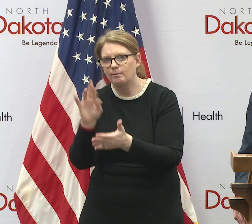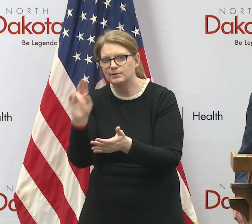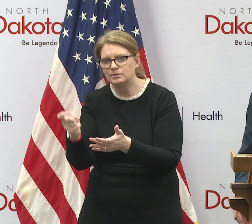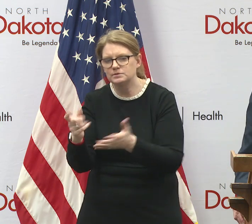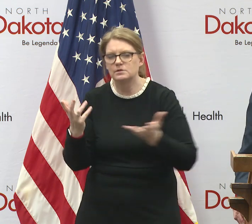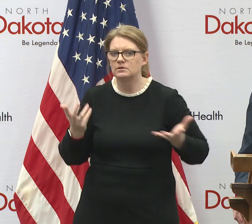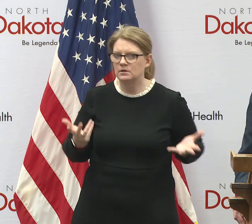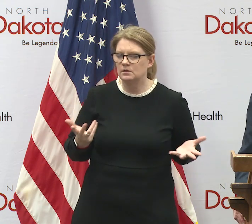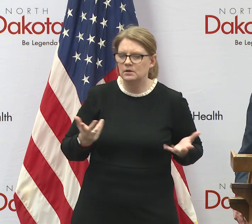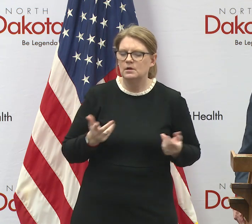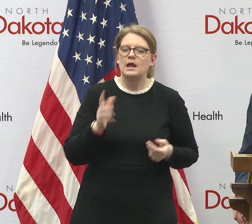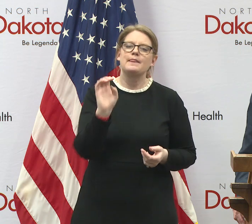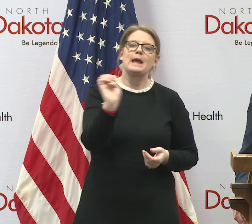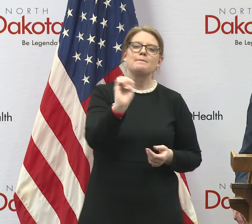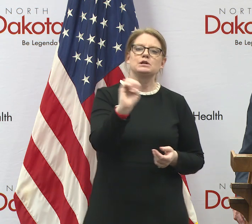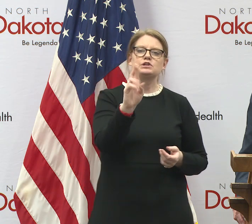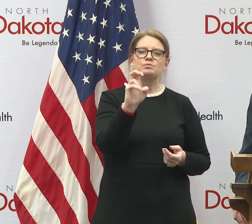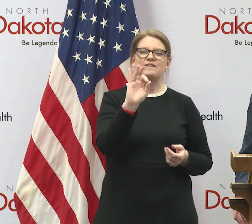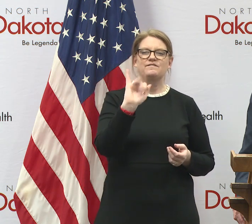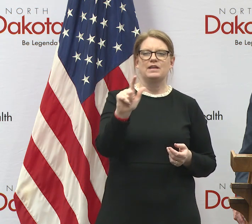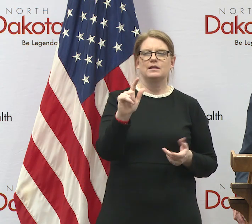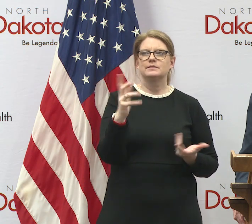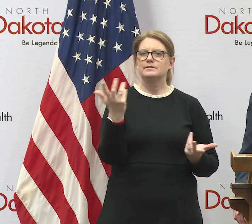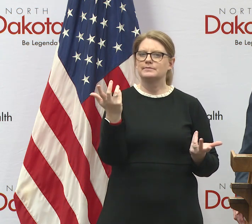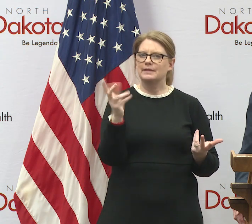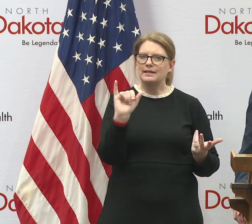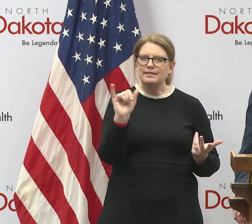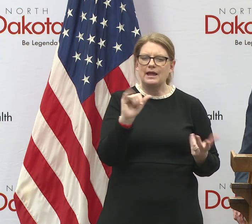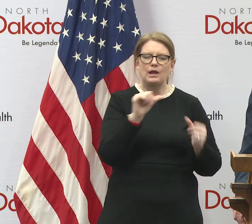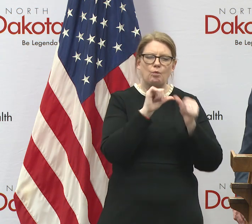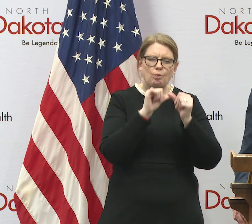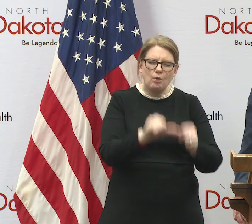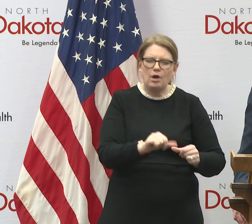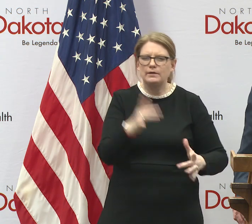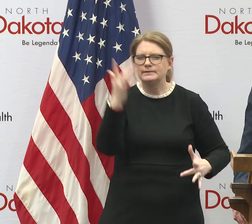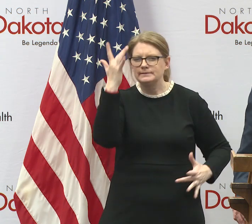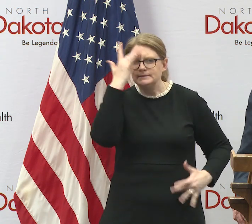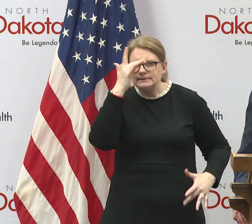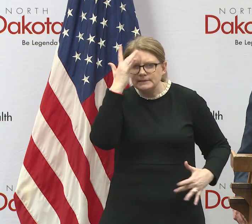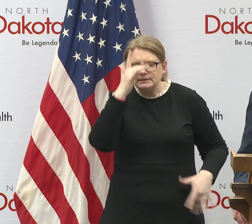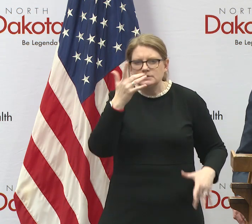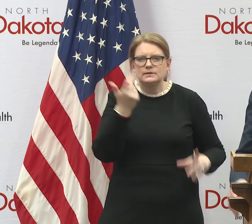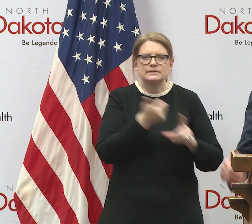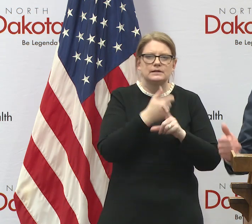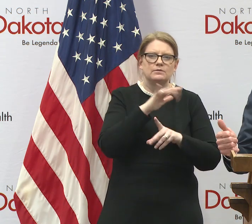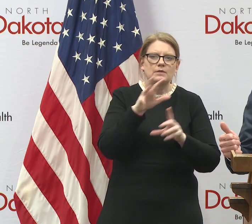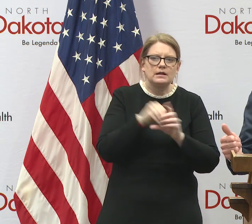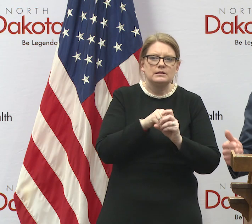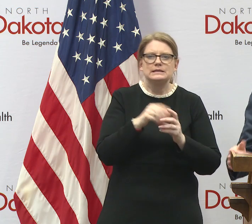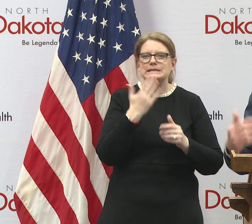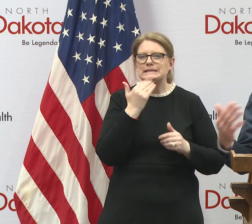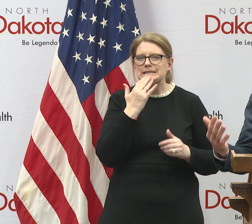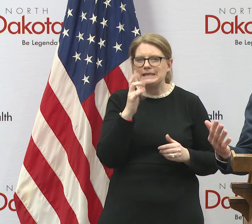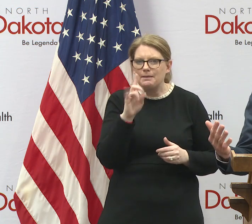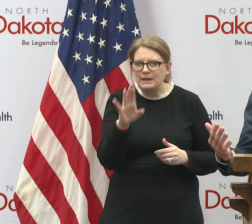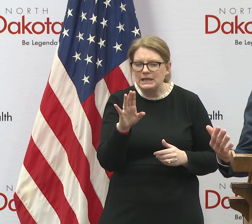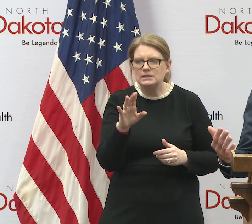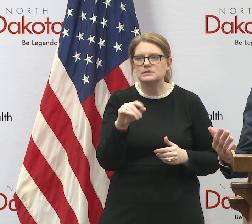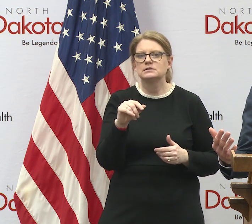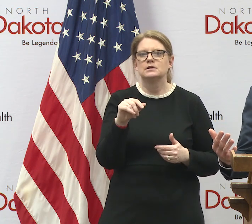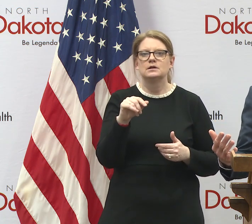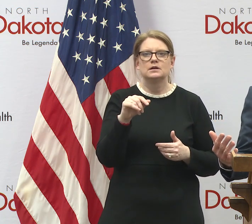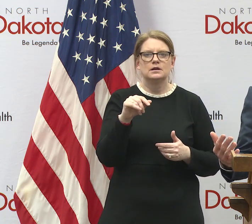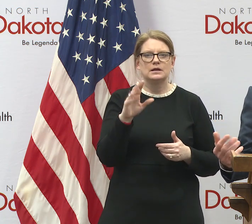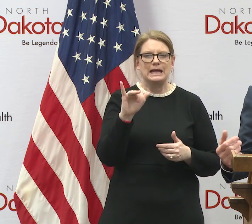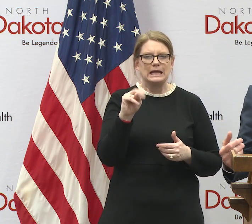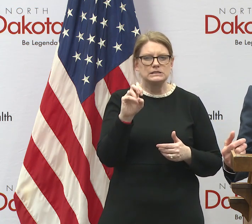The emergency refills would be for things like chronic diseases that would include diabetes, so a